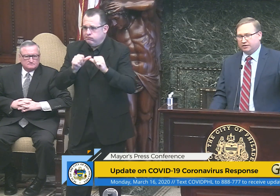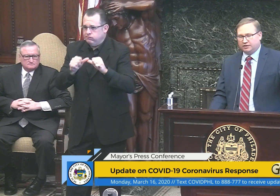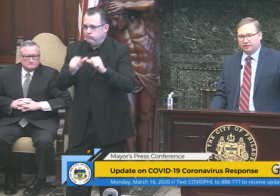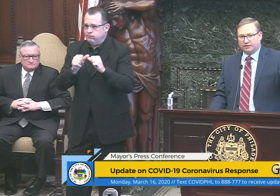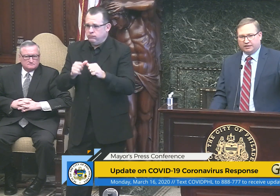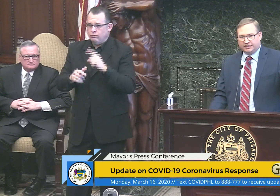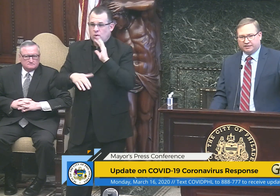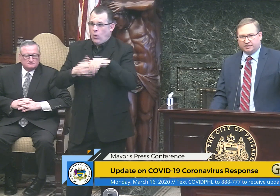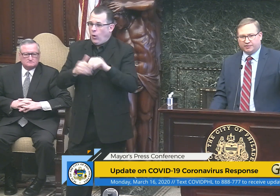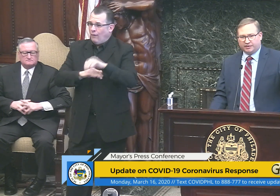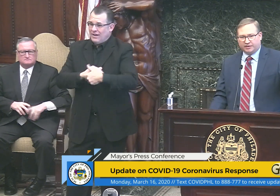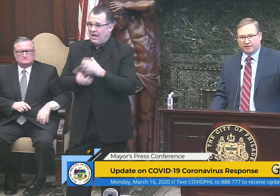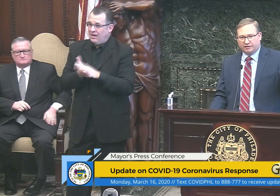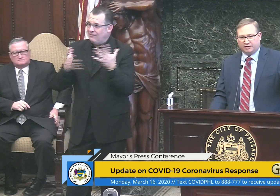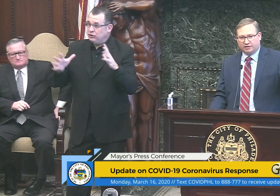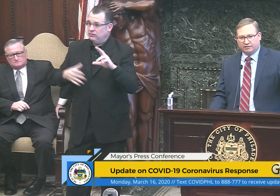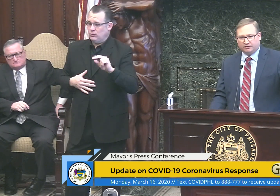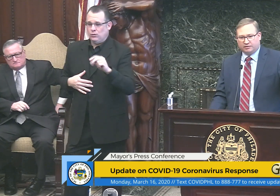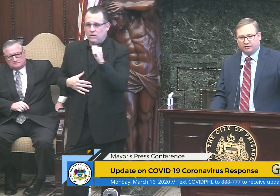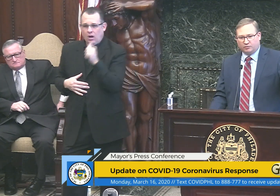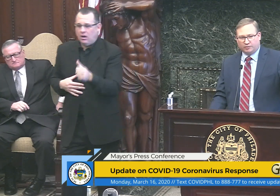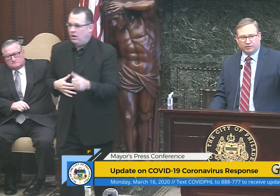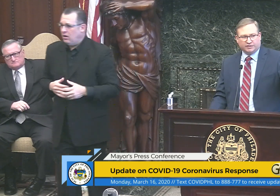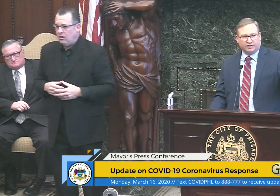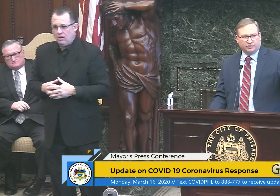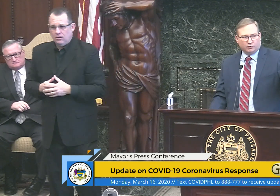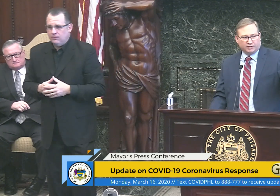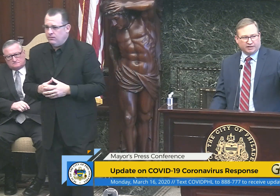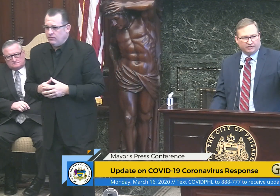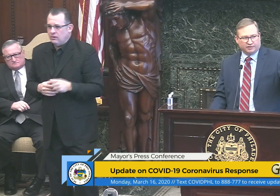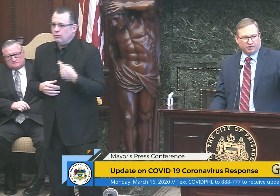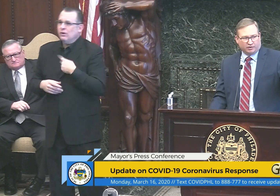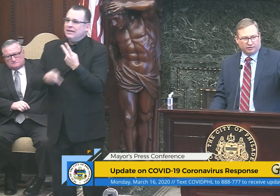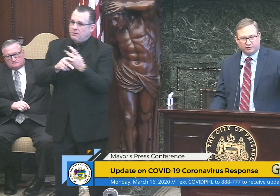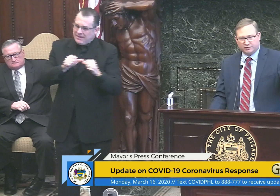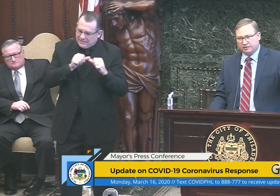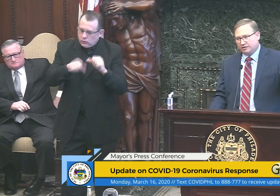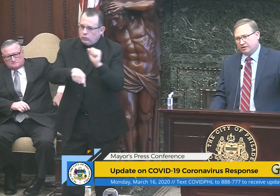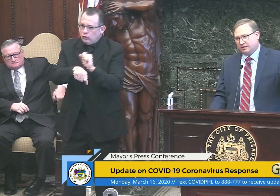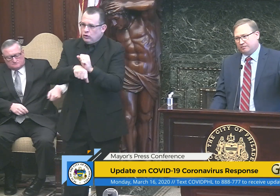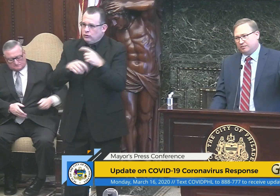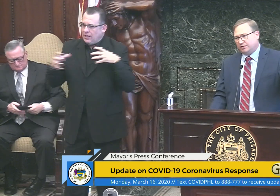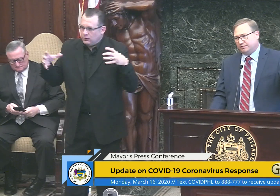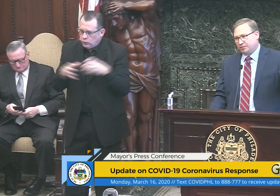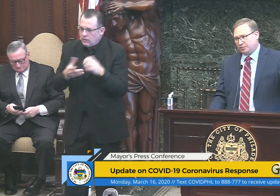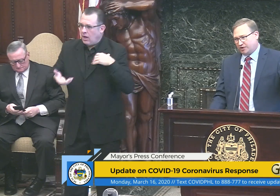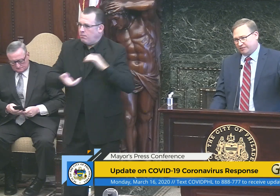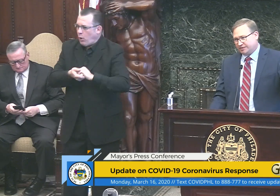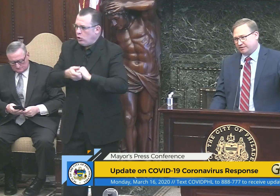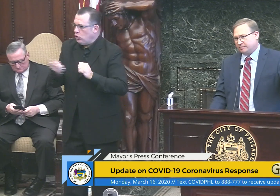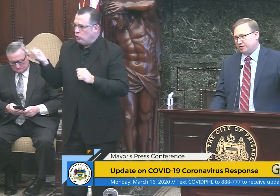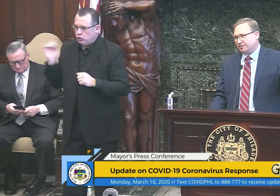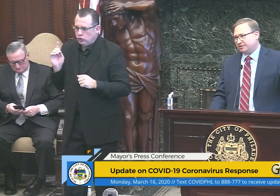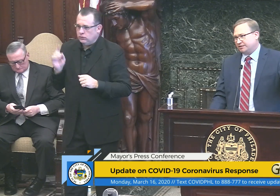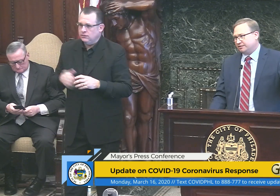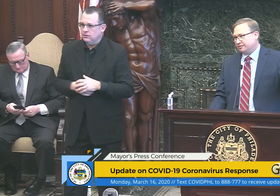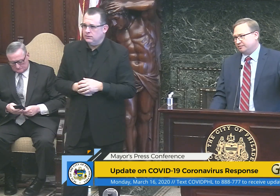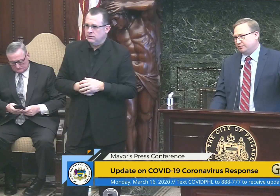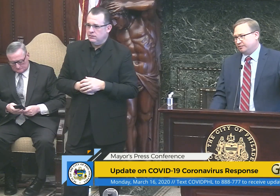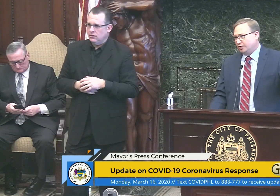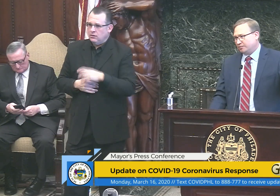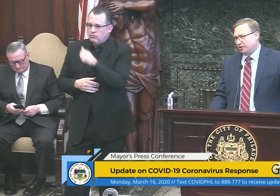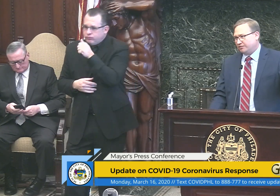overnight. And it's something that we will continue to work together as partners, both private sector and public